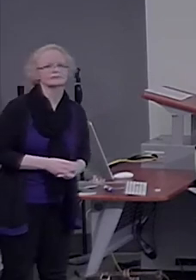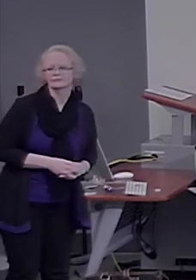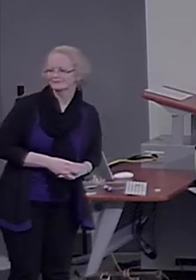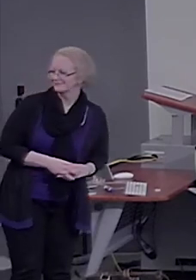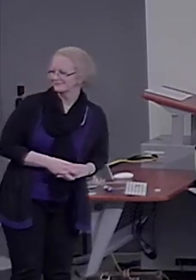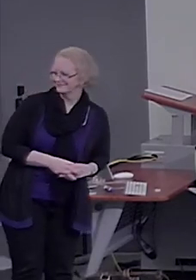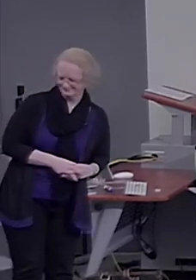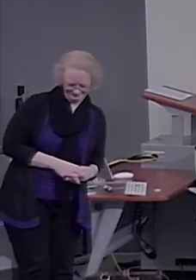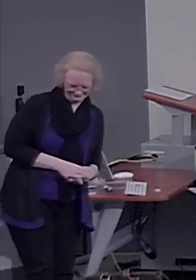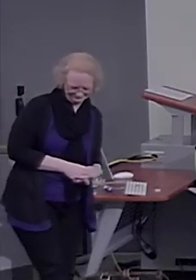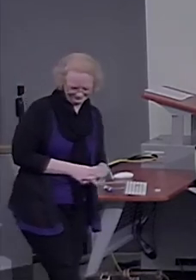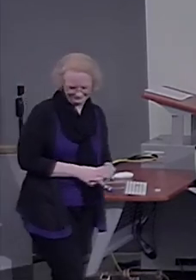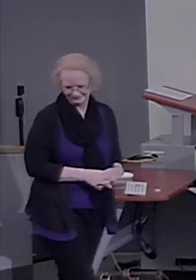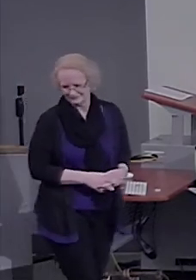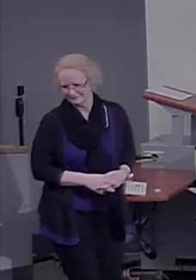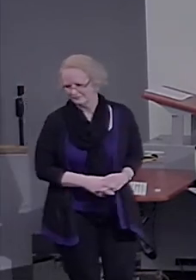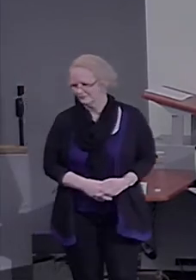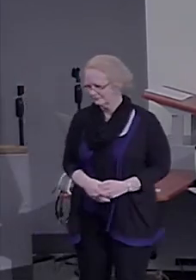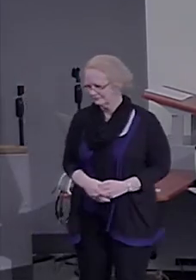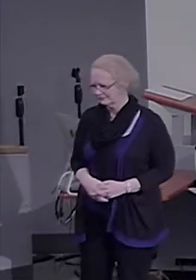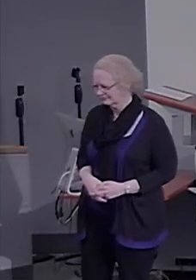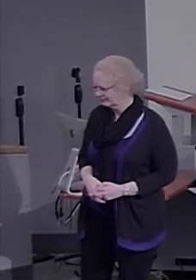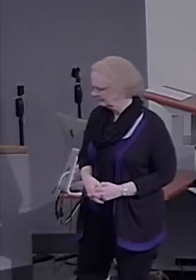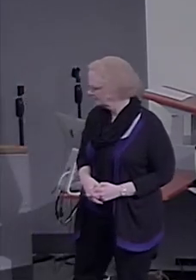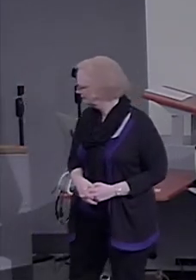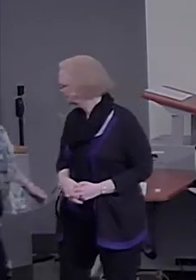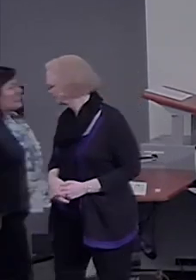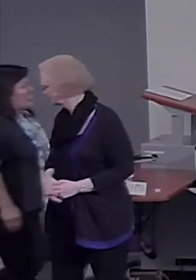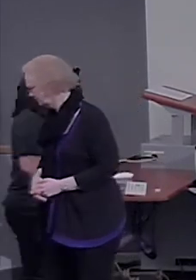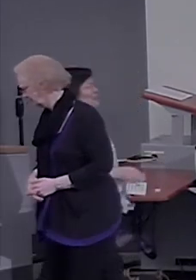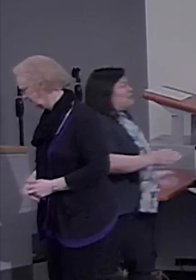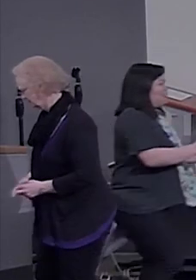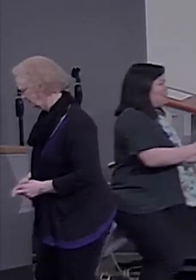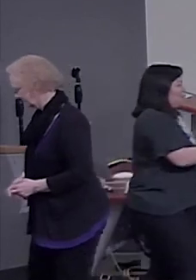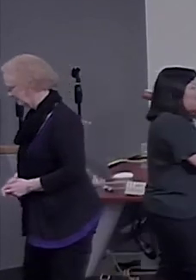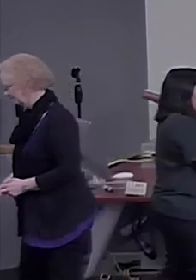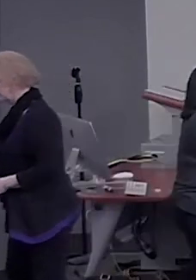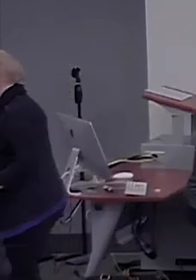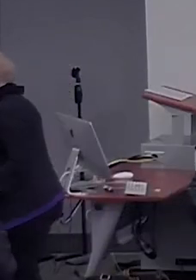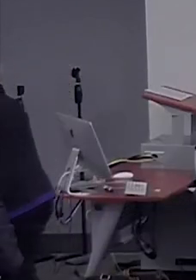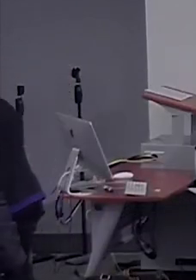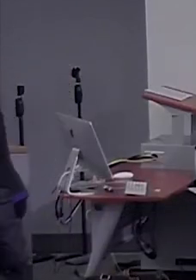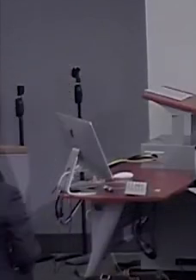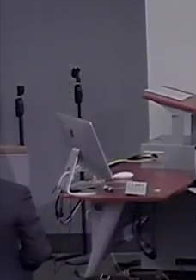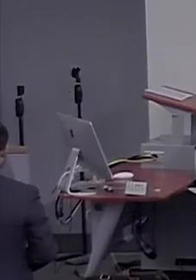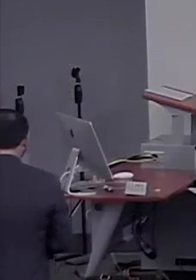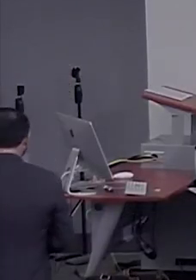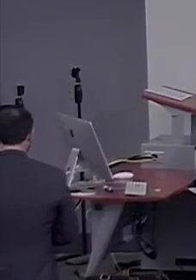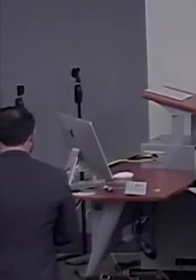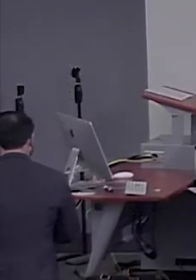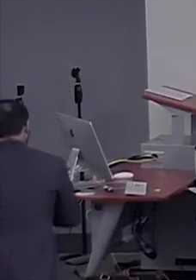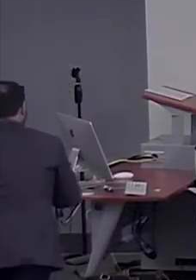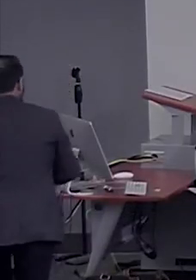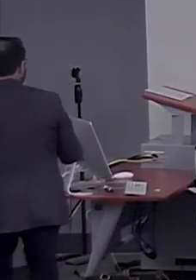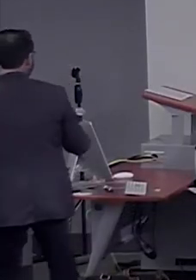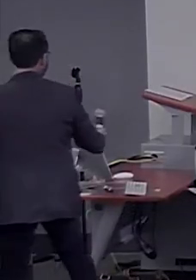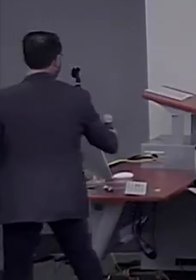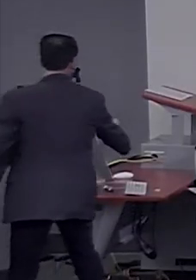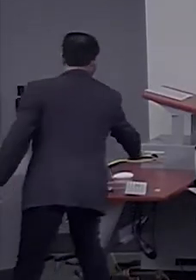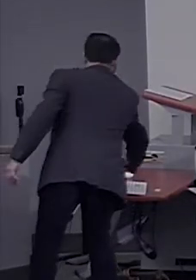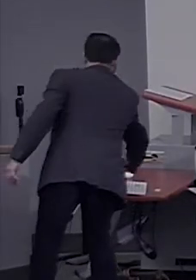for listening.